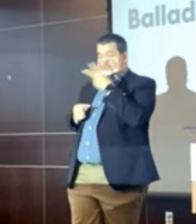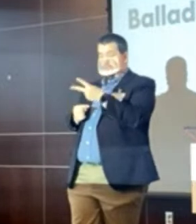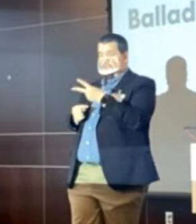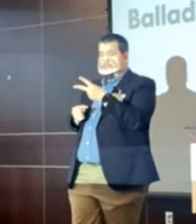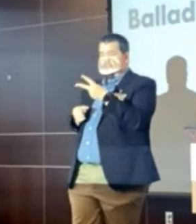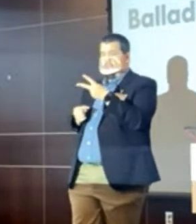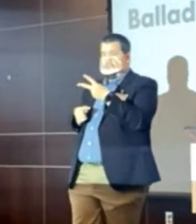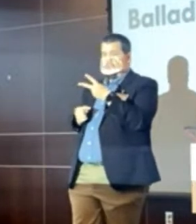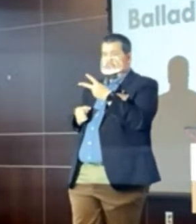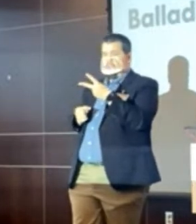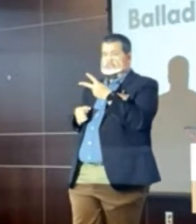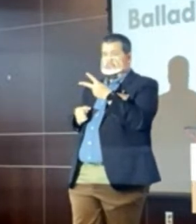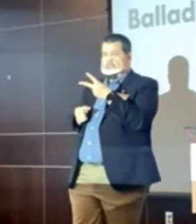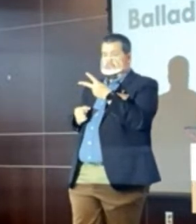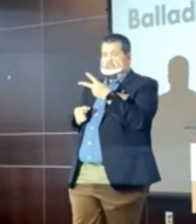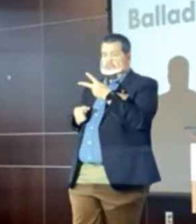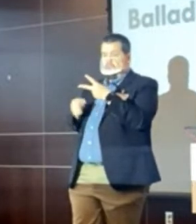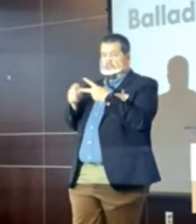major